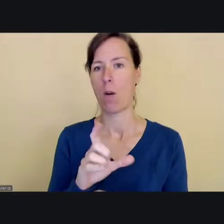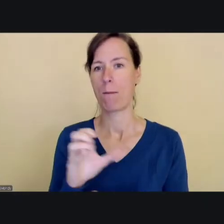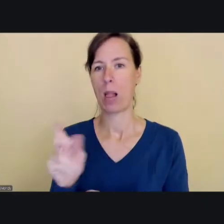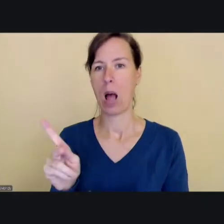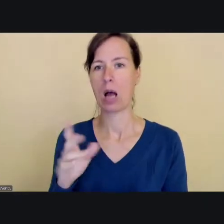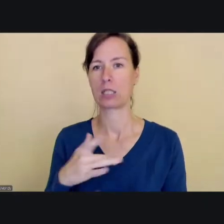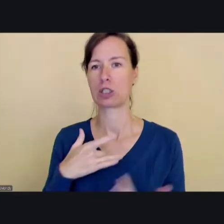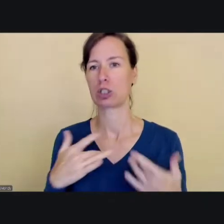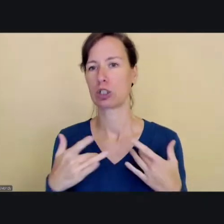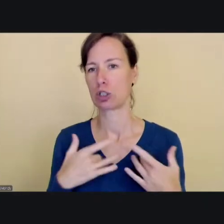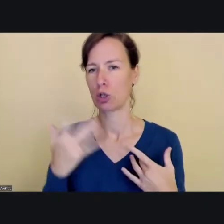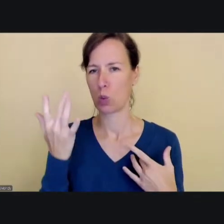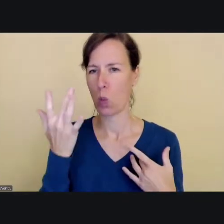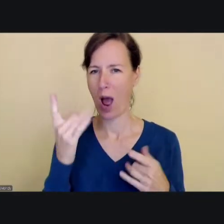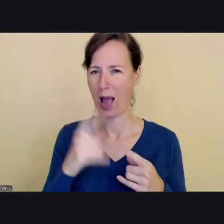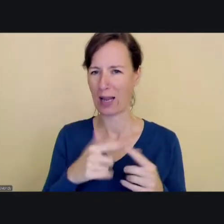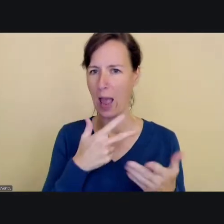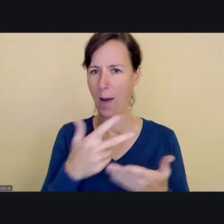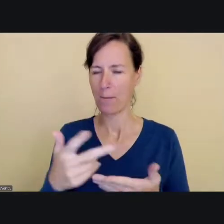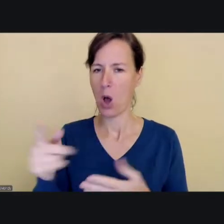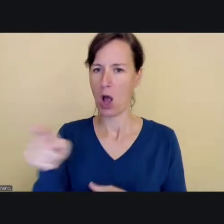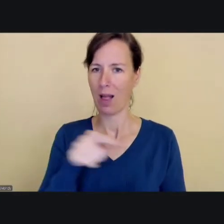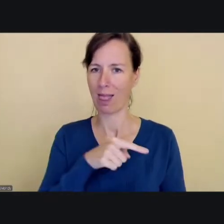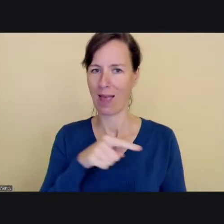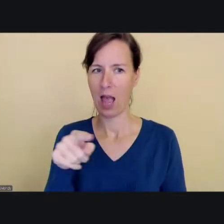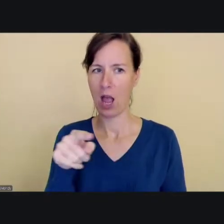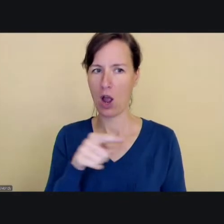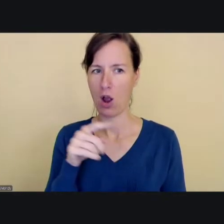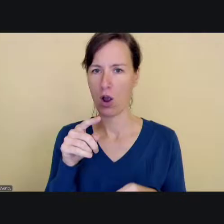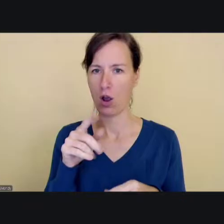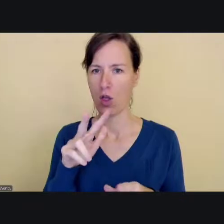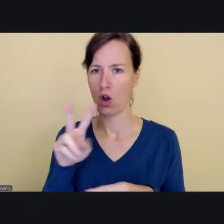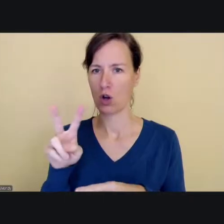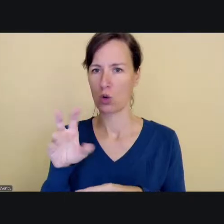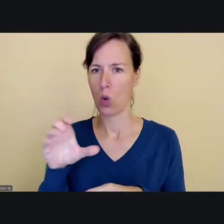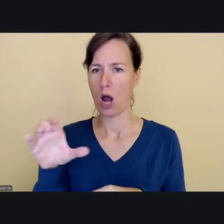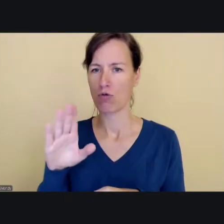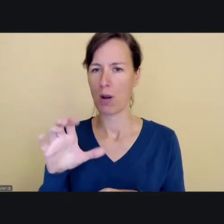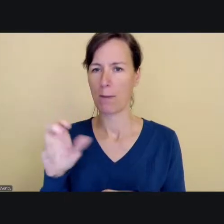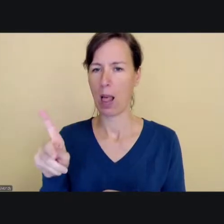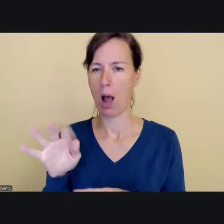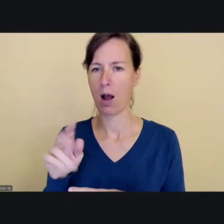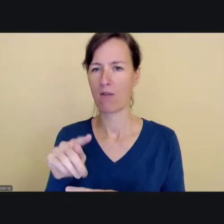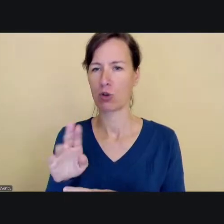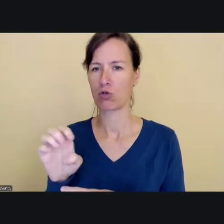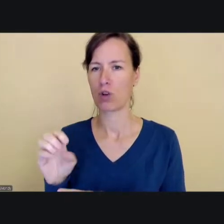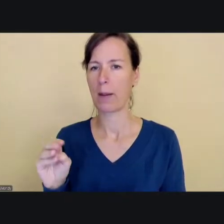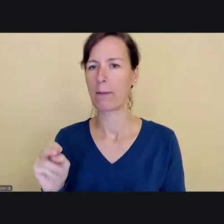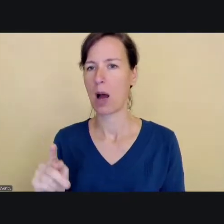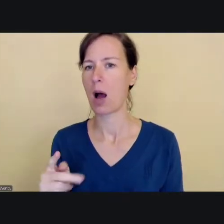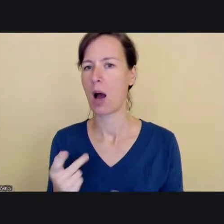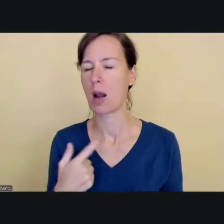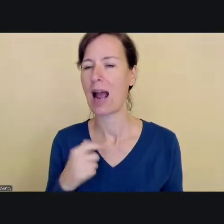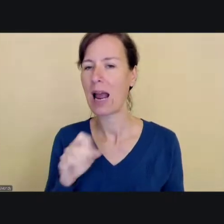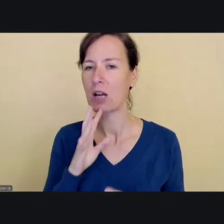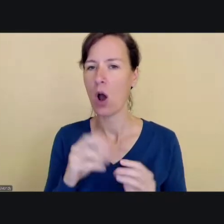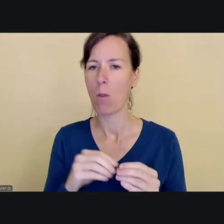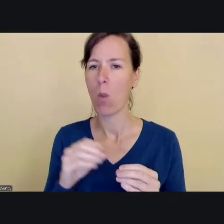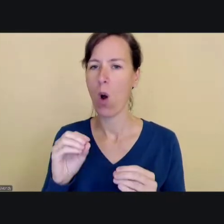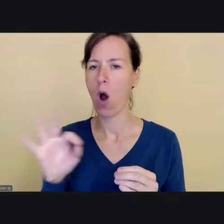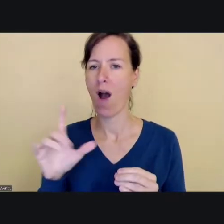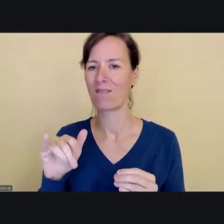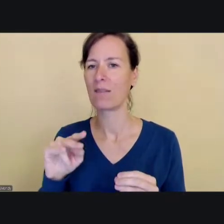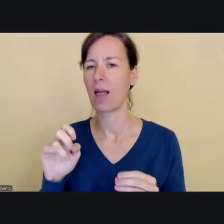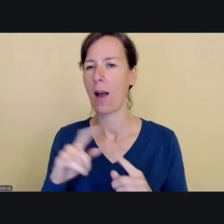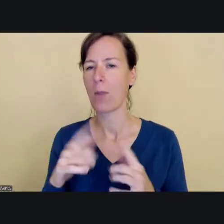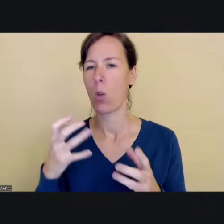can't park on that side of the 3200 block of Tremont Avenue. But we can talk more offline. Just wanted to put it to your attention regarding that so